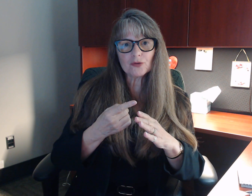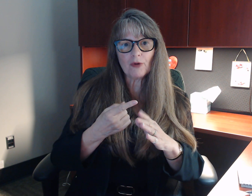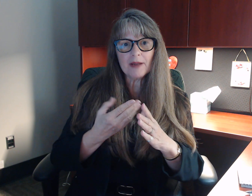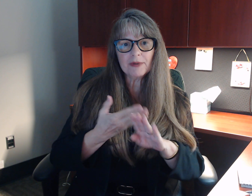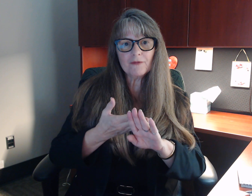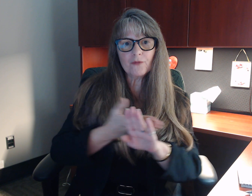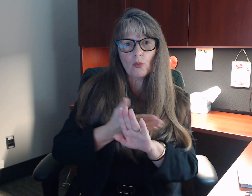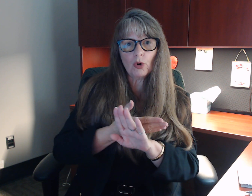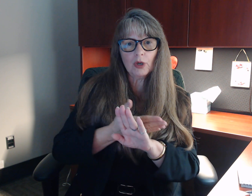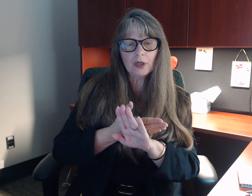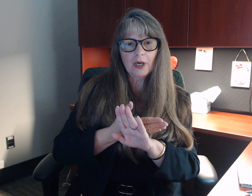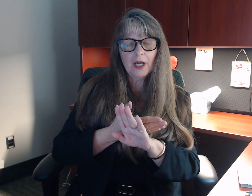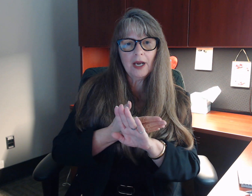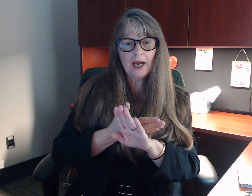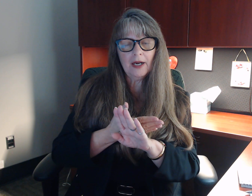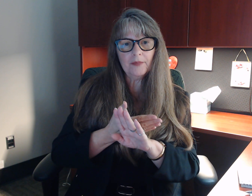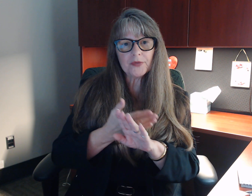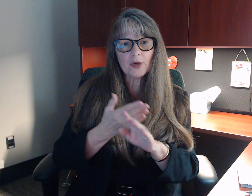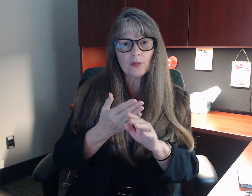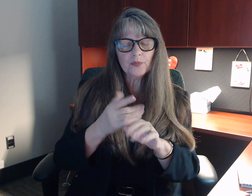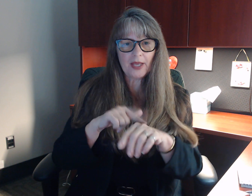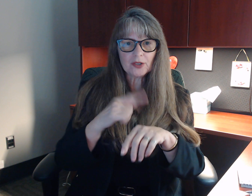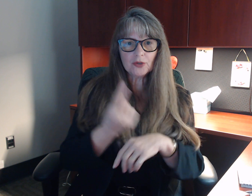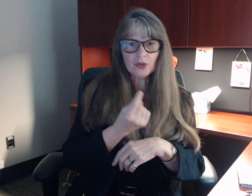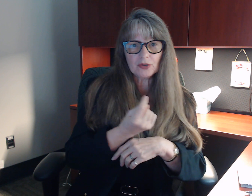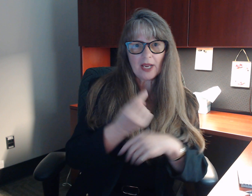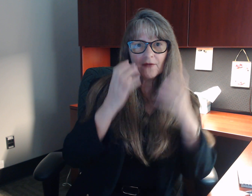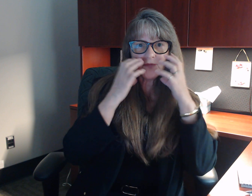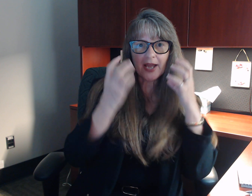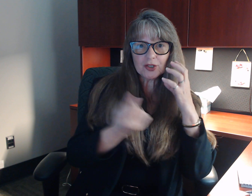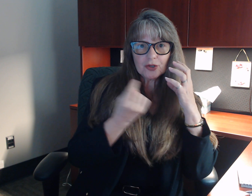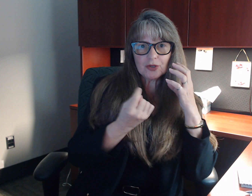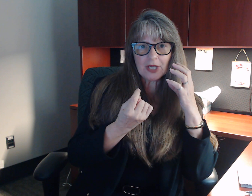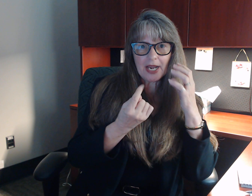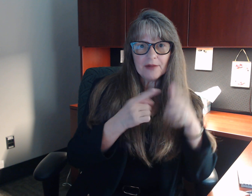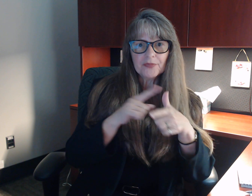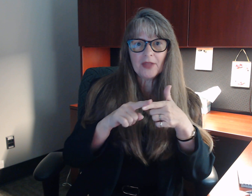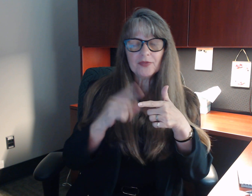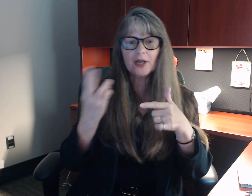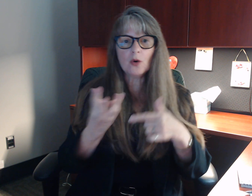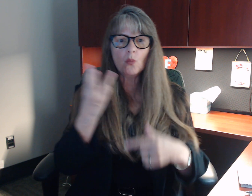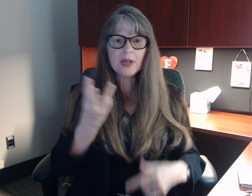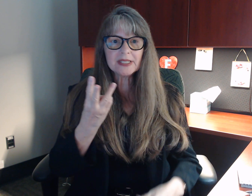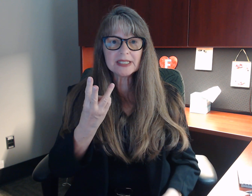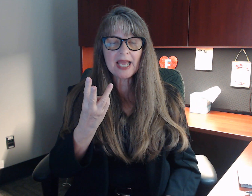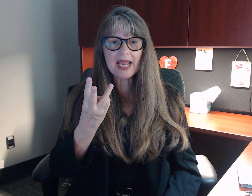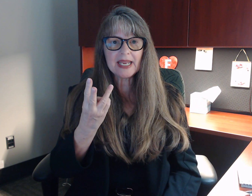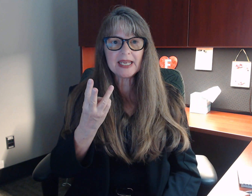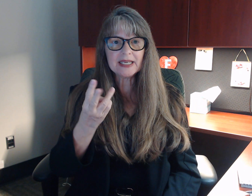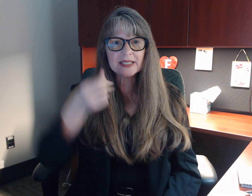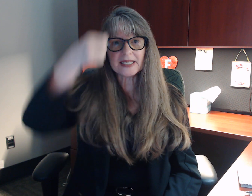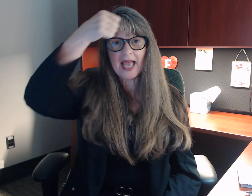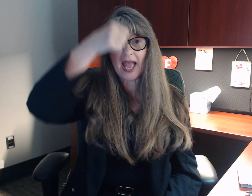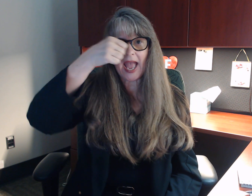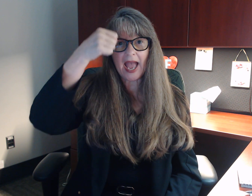right before, so that's on Tuesday, Fat Tuesday. Then on Wednesday is